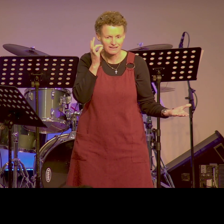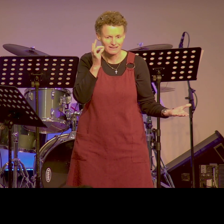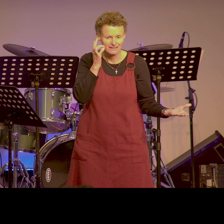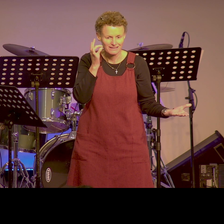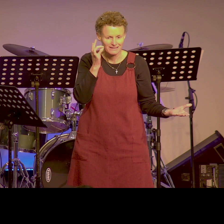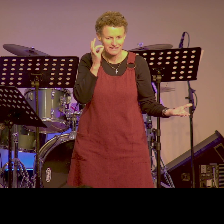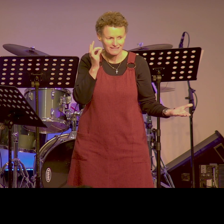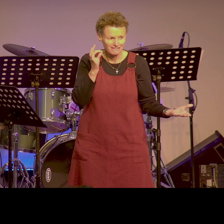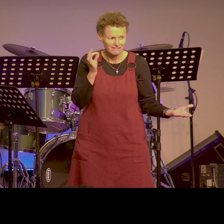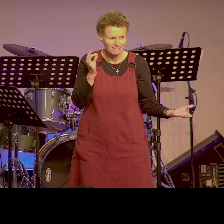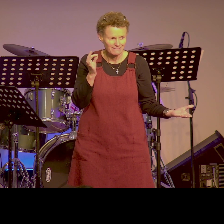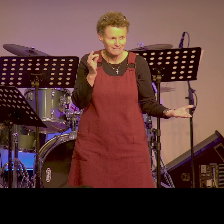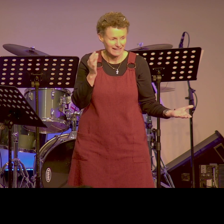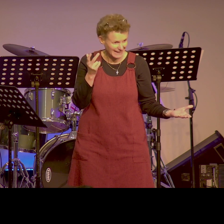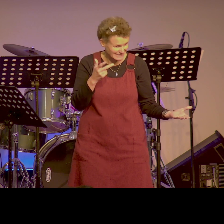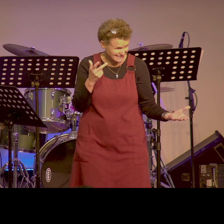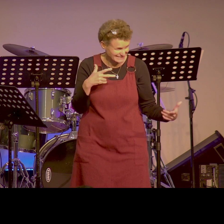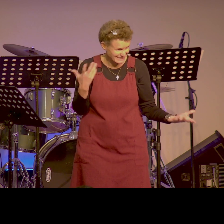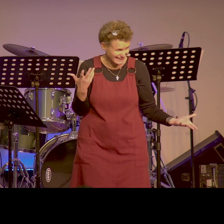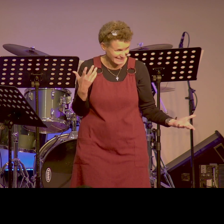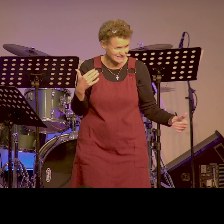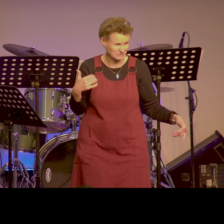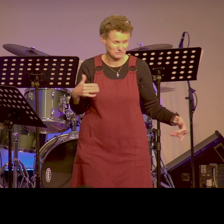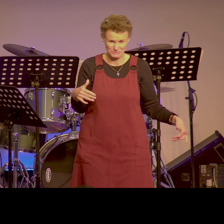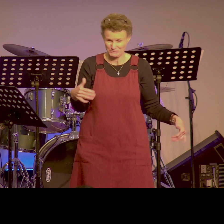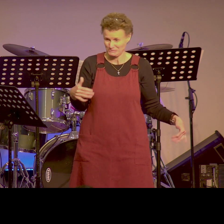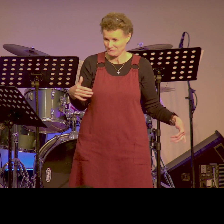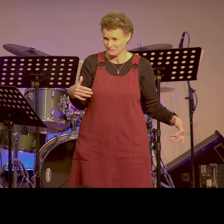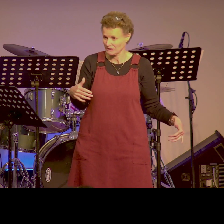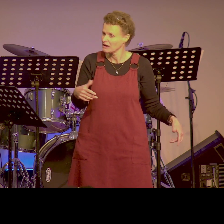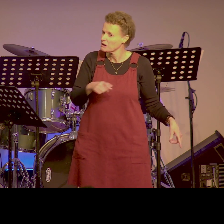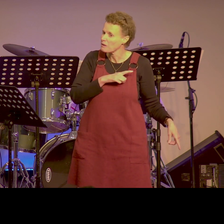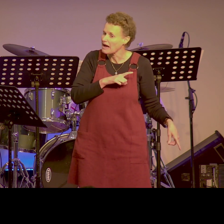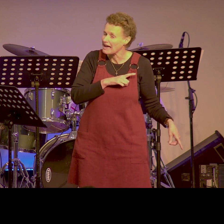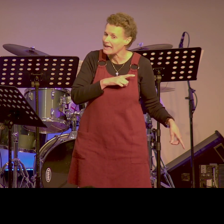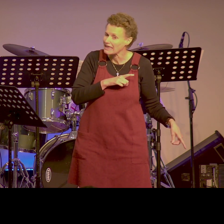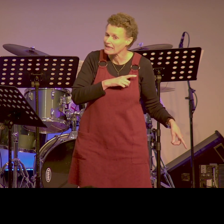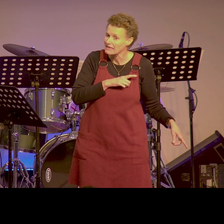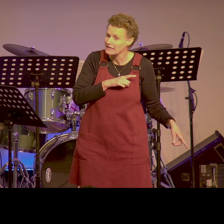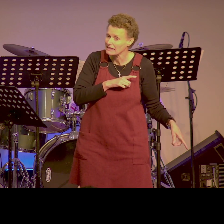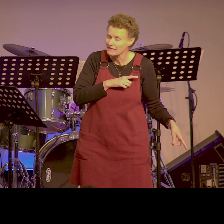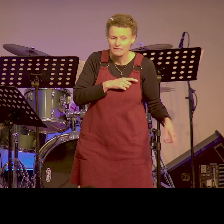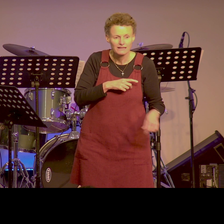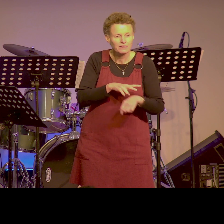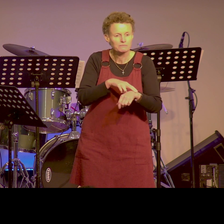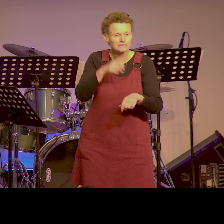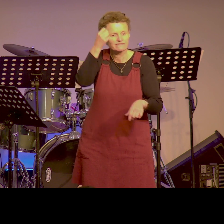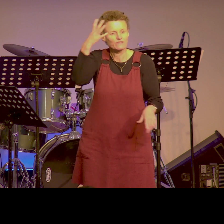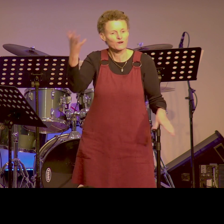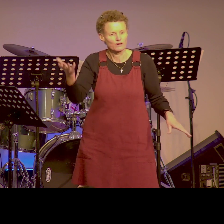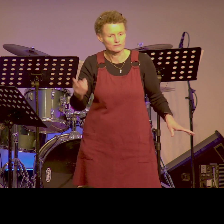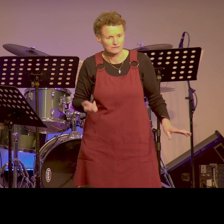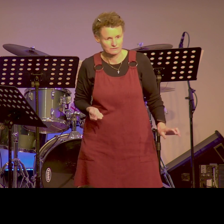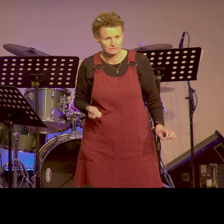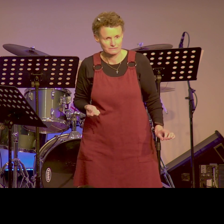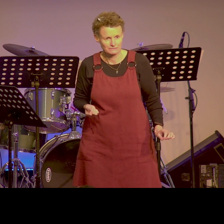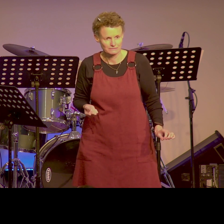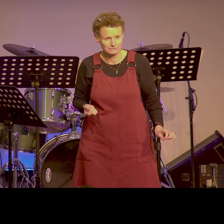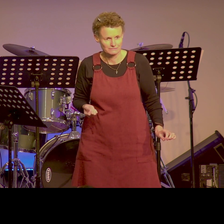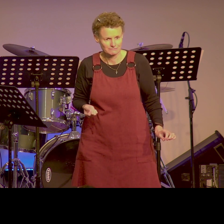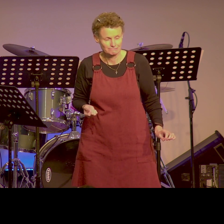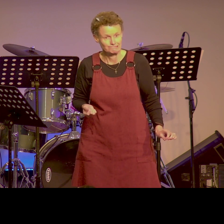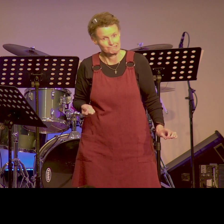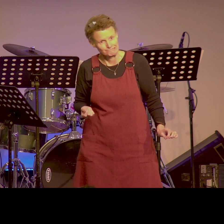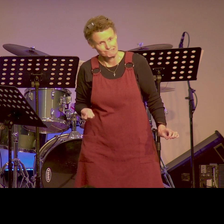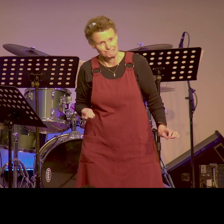no water. 18 days, wow, can you imagine that? And you know why?